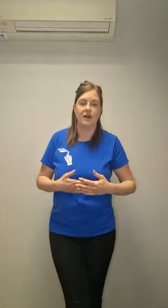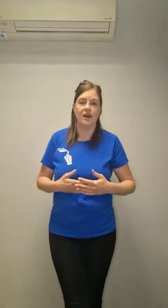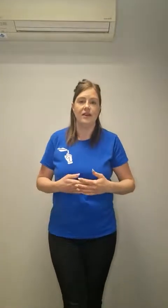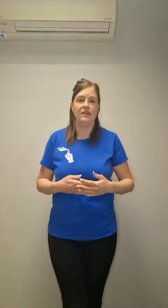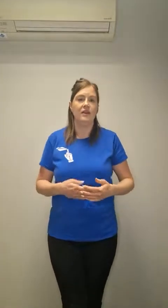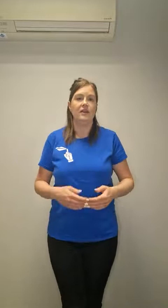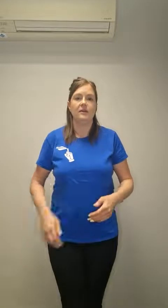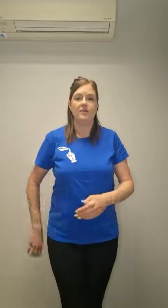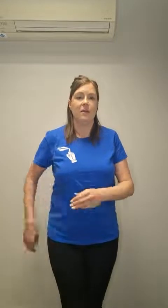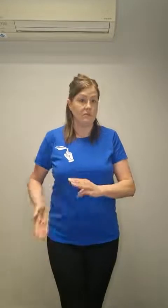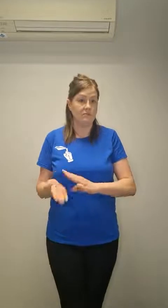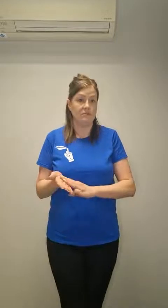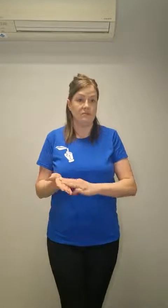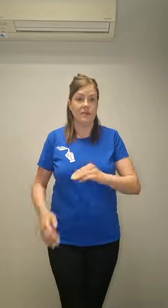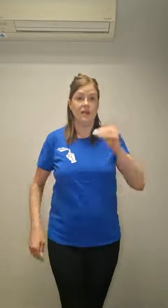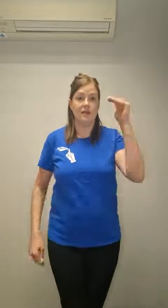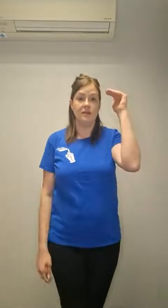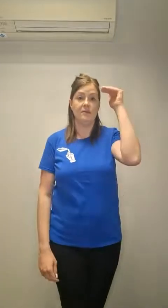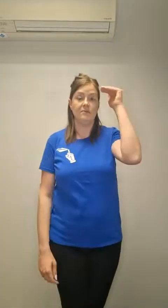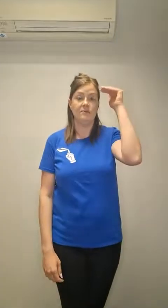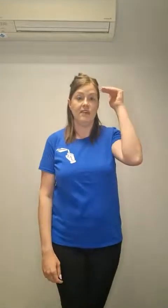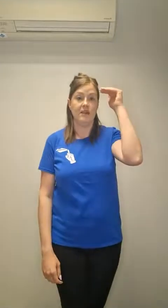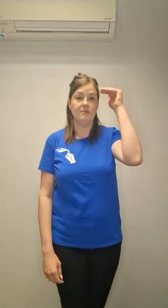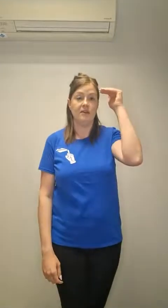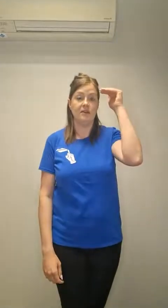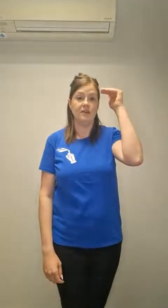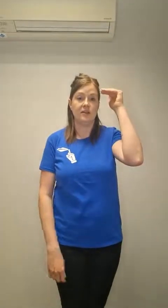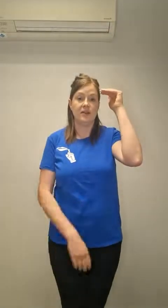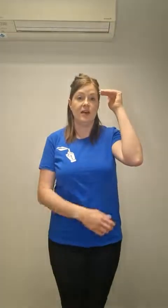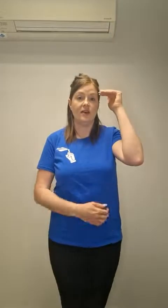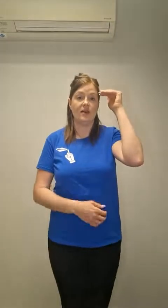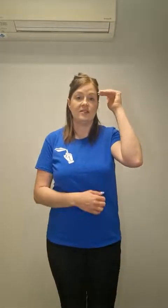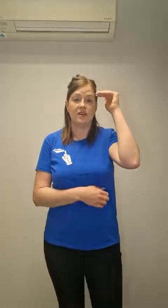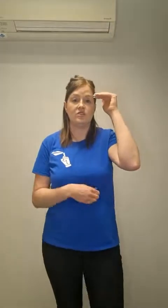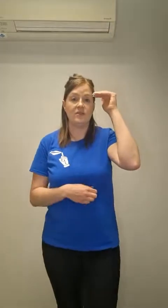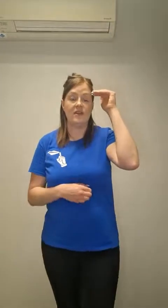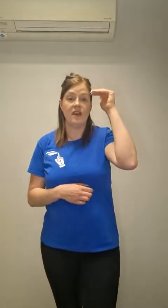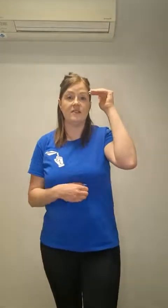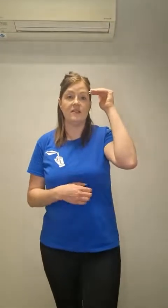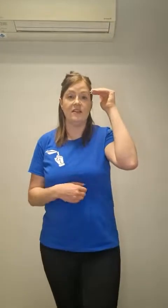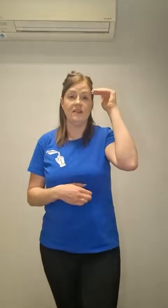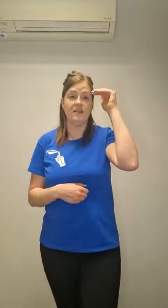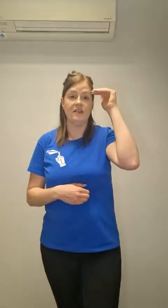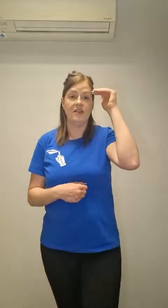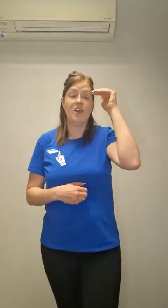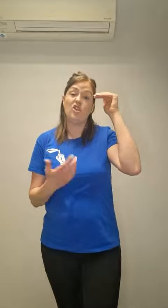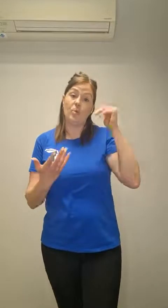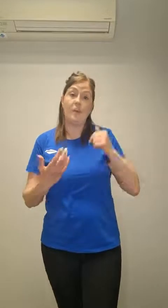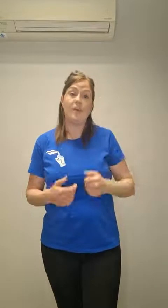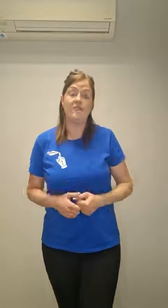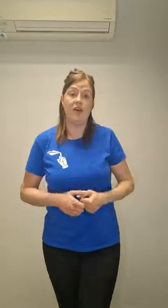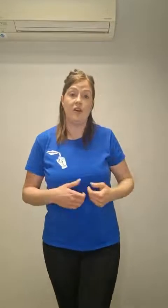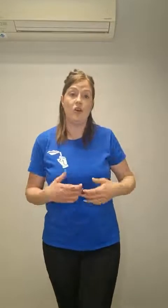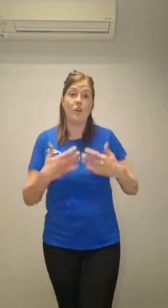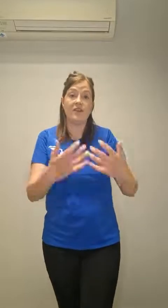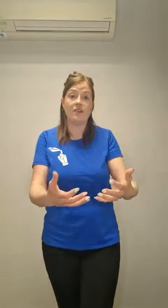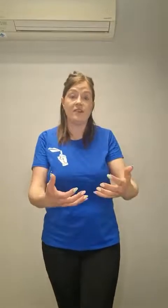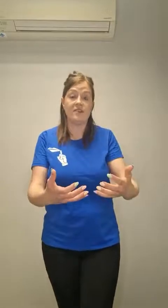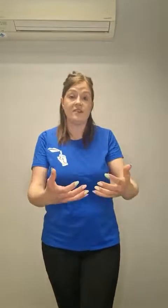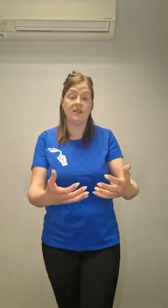sign, you know, museum, and I started doing this, you'll probably find that whoever is